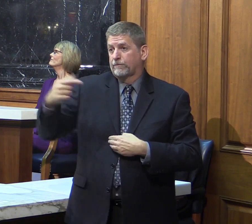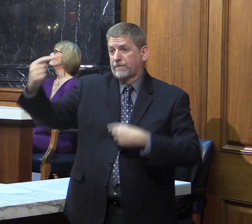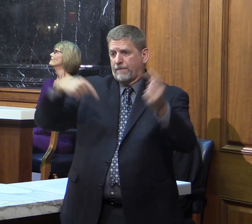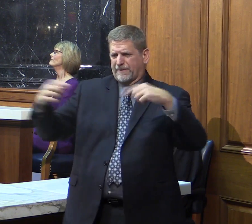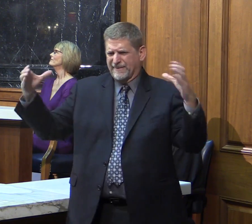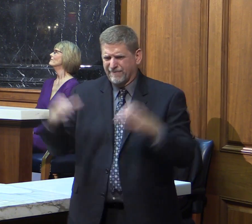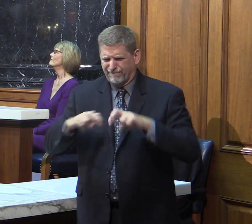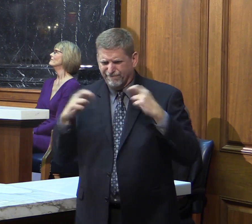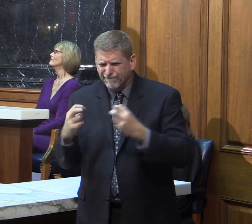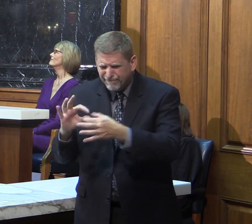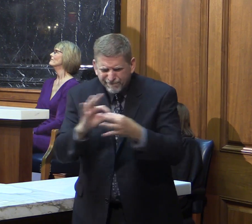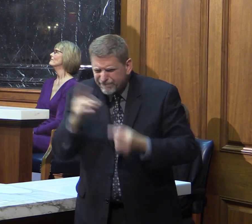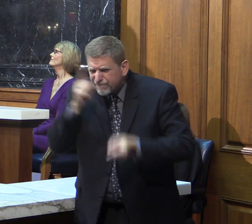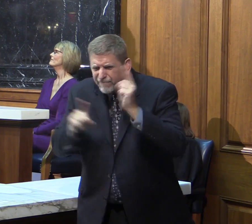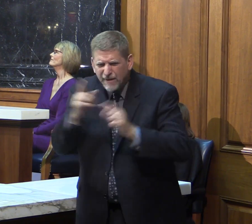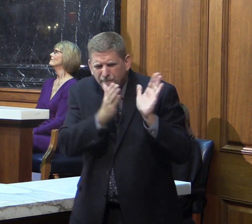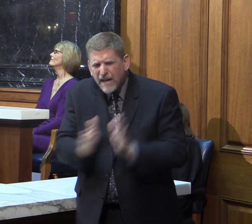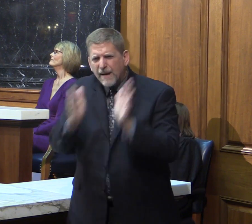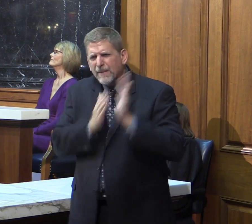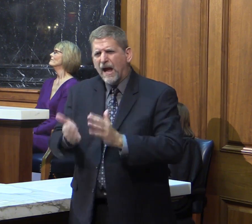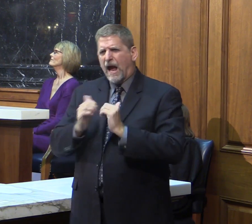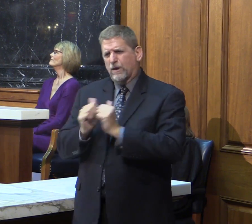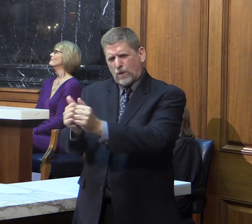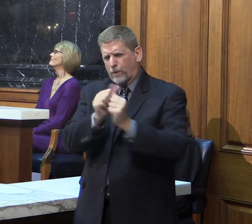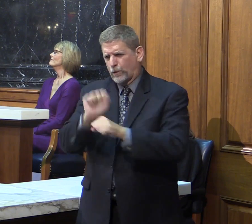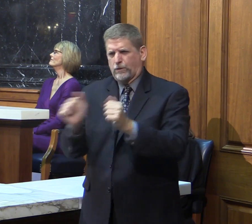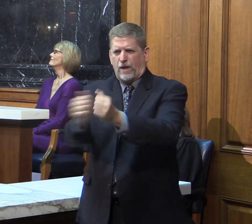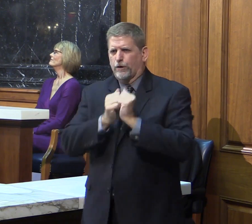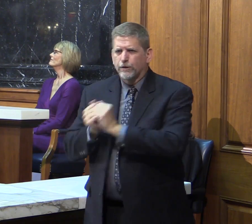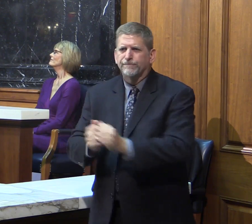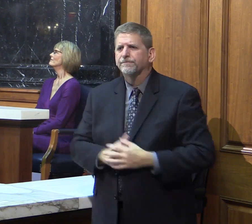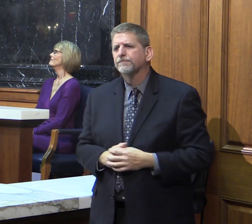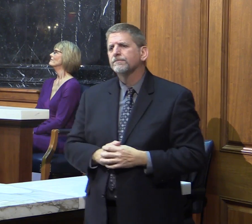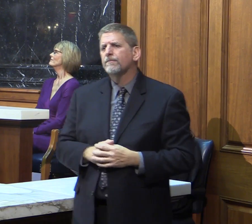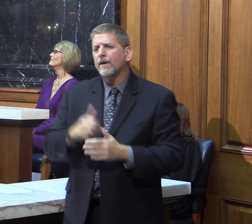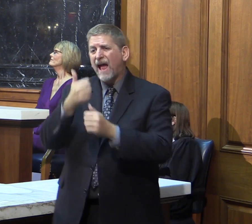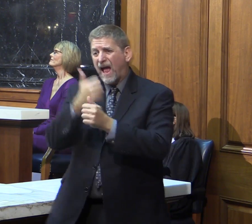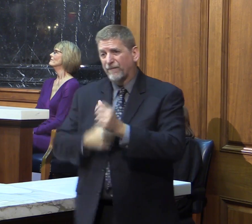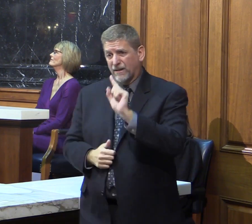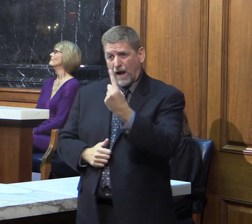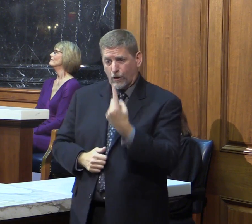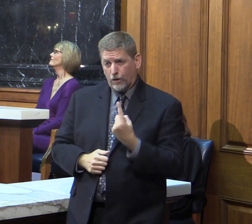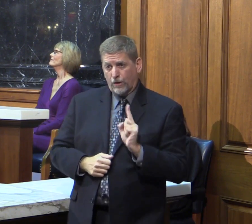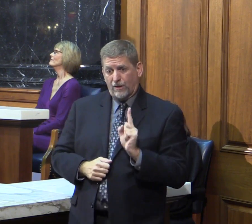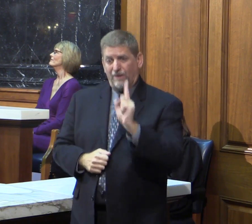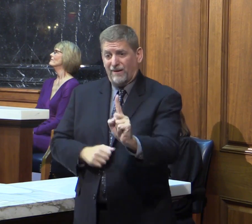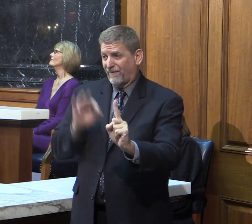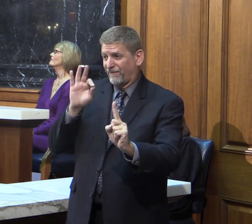align their planning efforts as they've never done before. And every dollar of of state public funds has